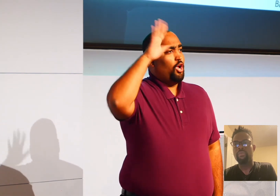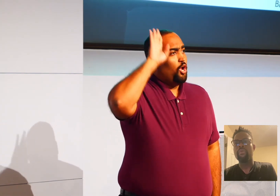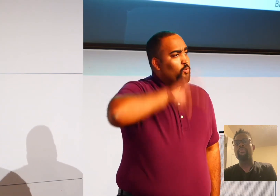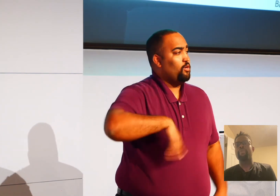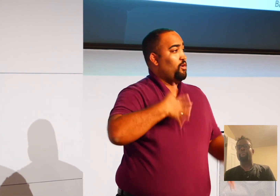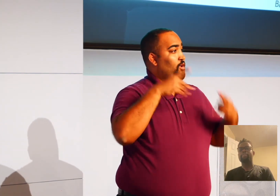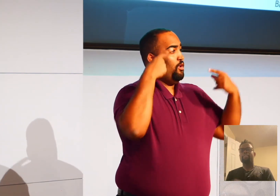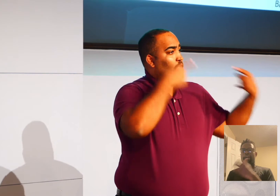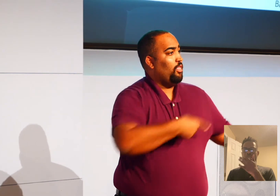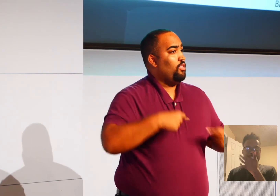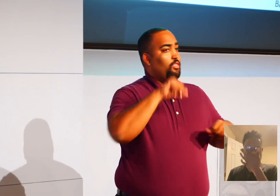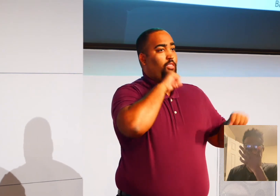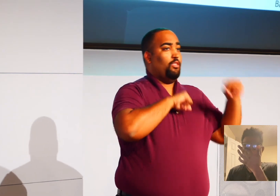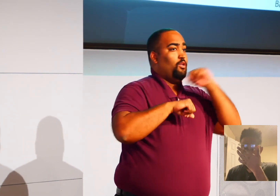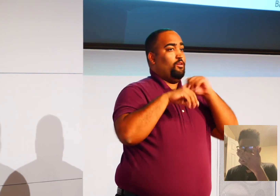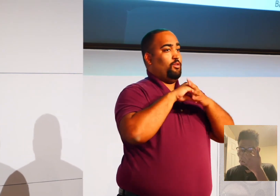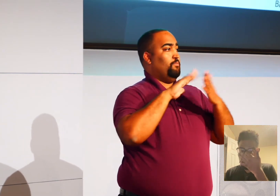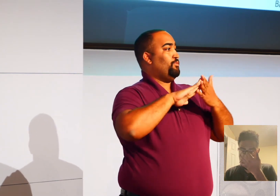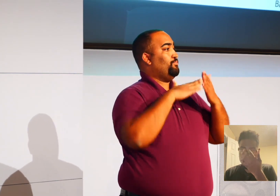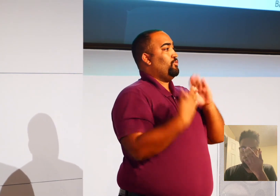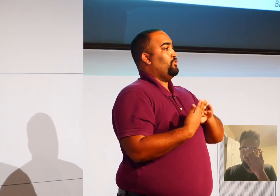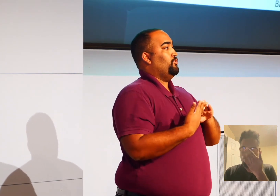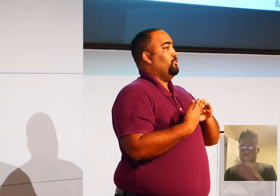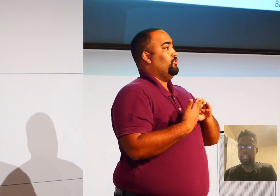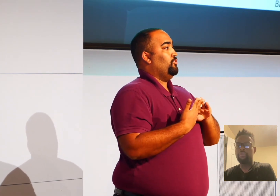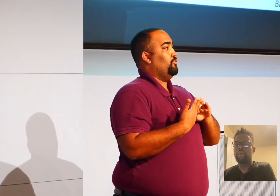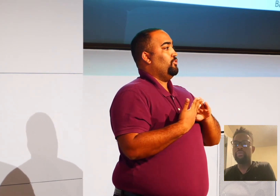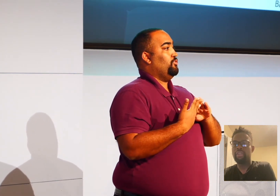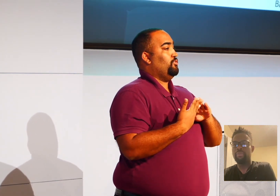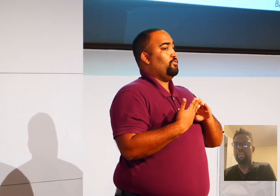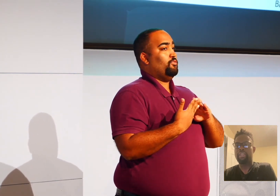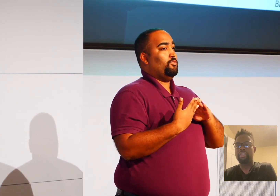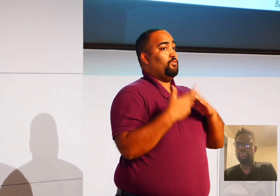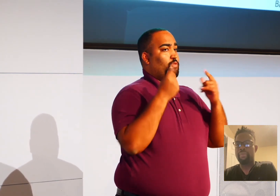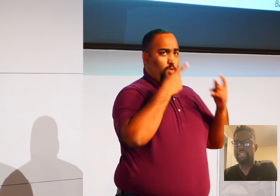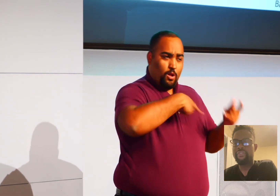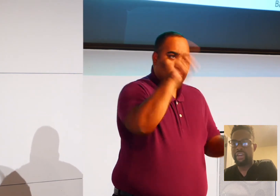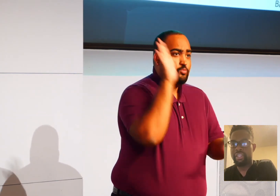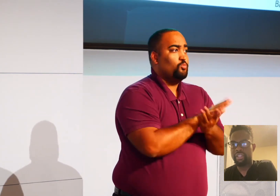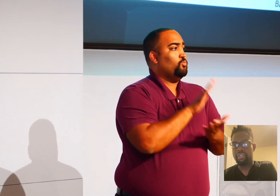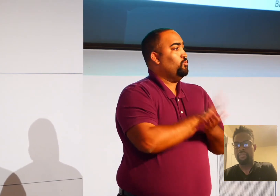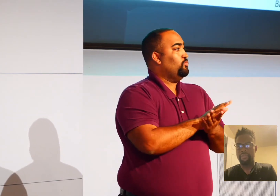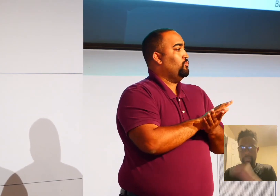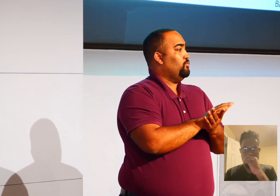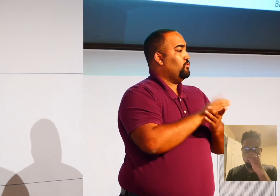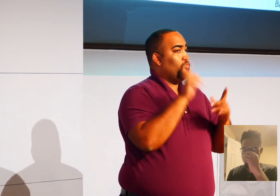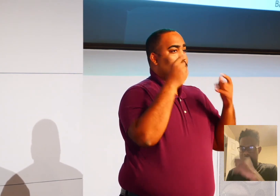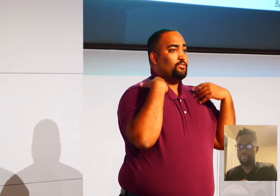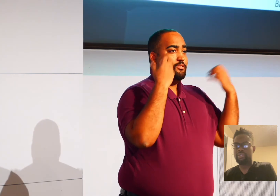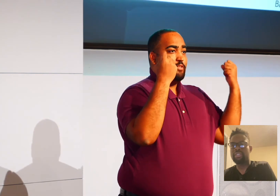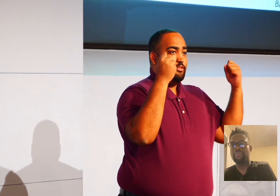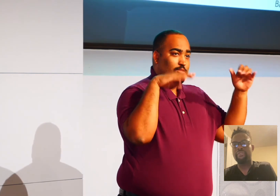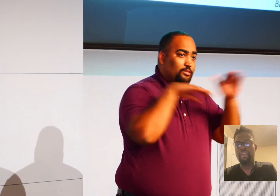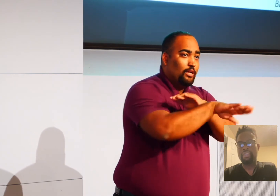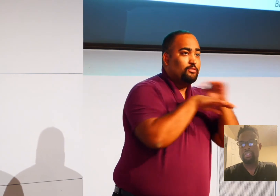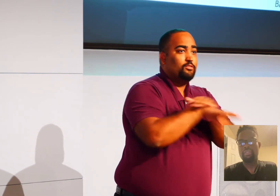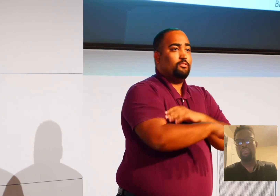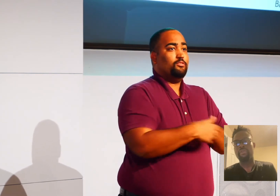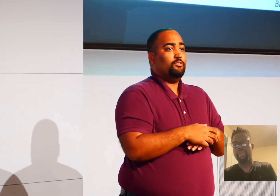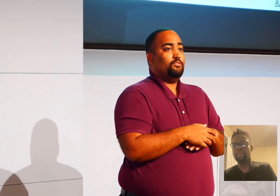But I realized that they wanted me to be in connection with my deaf identity. They knew the obstacles I would face growing up, so they